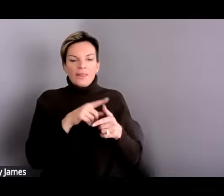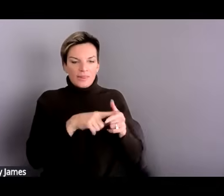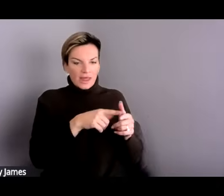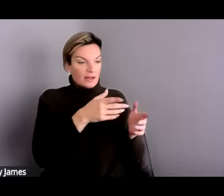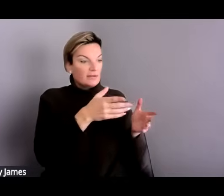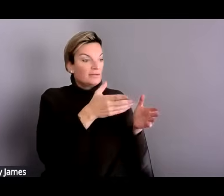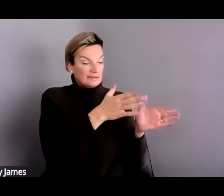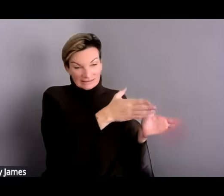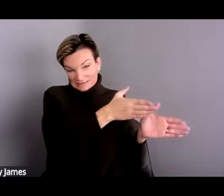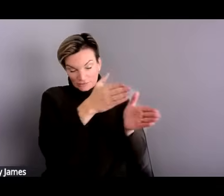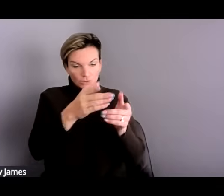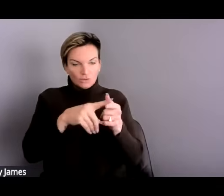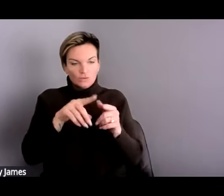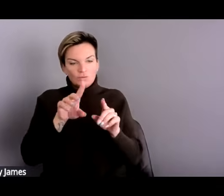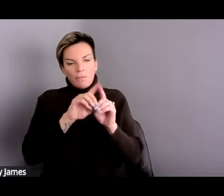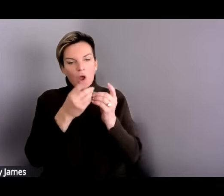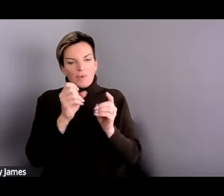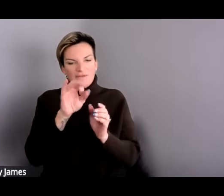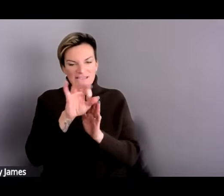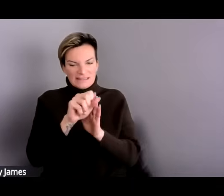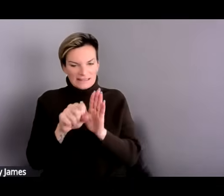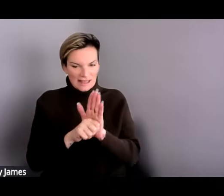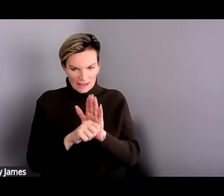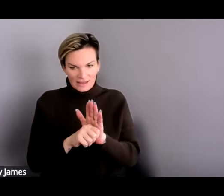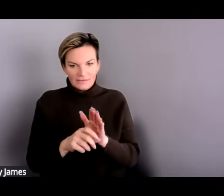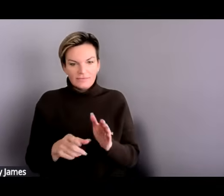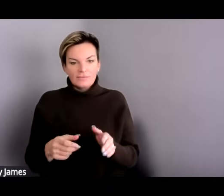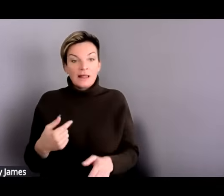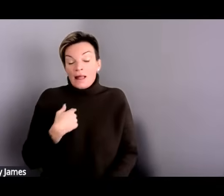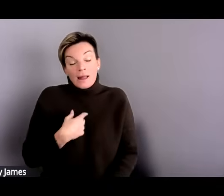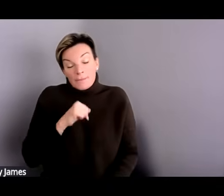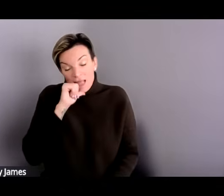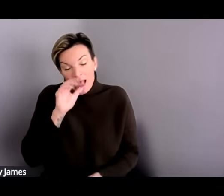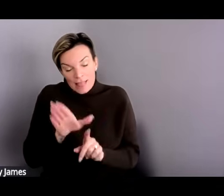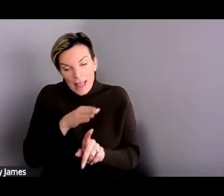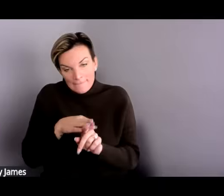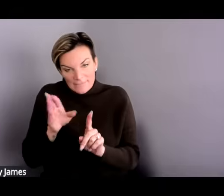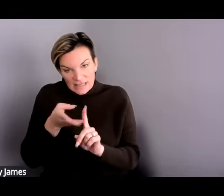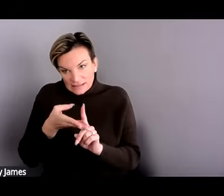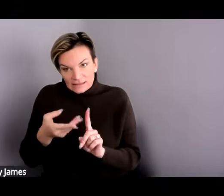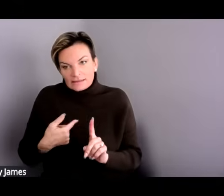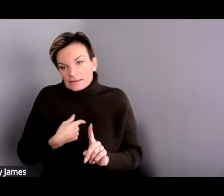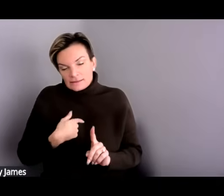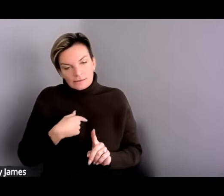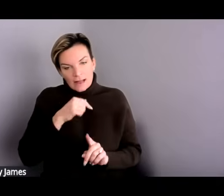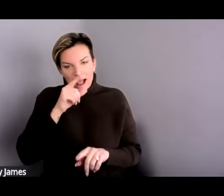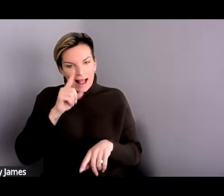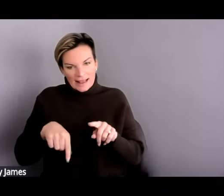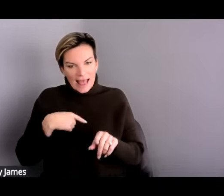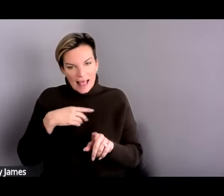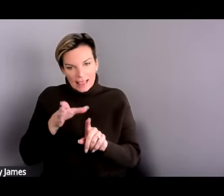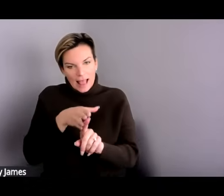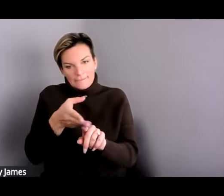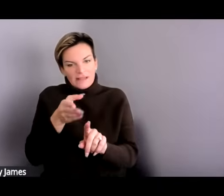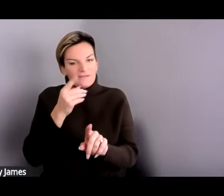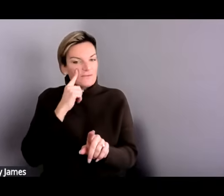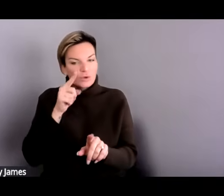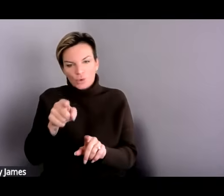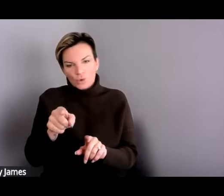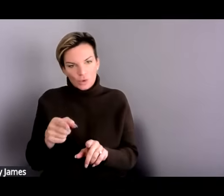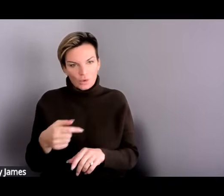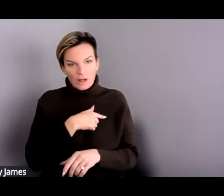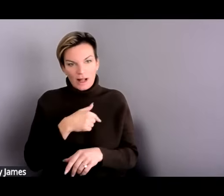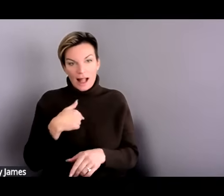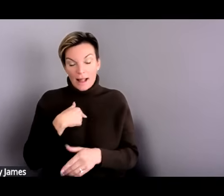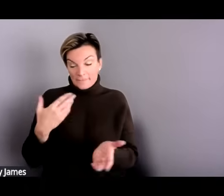act in that policy-making side of things. So I'm not a lobbyist. I can't lobby for you. I'm in conversations like this purely as